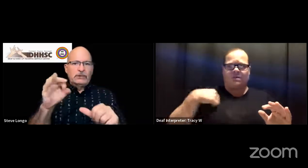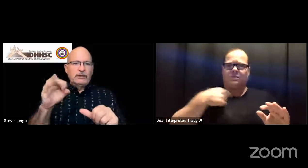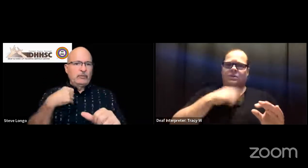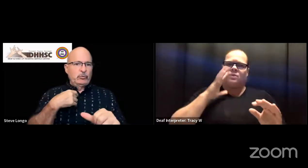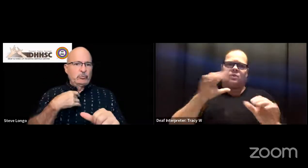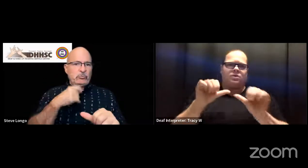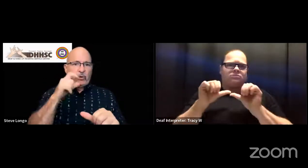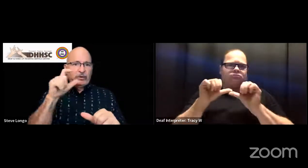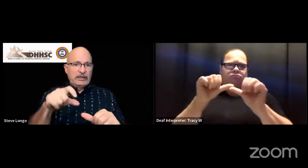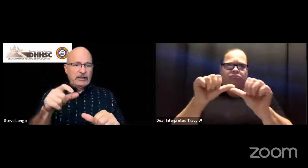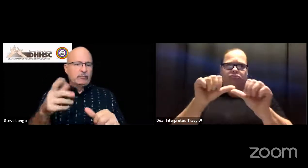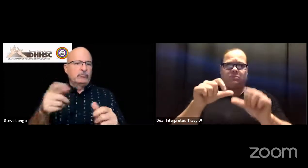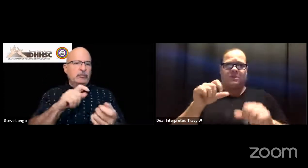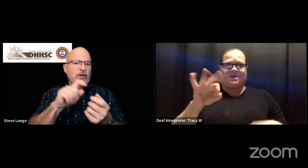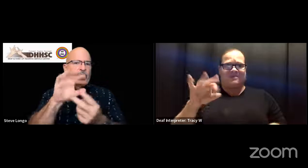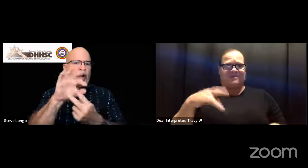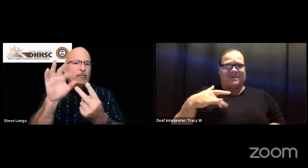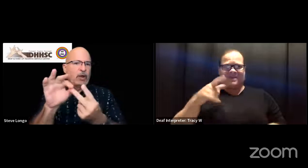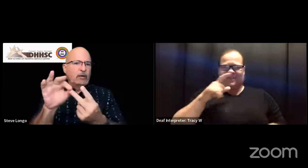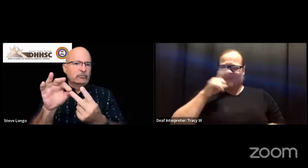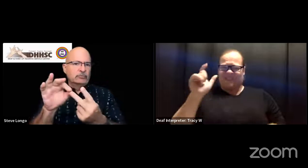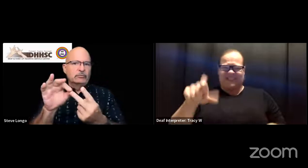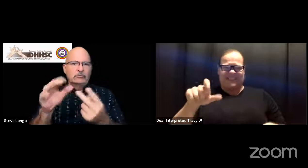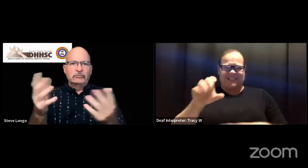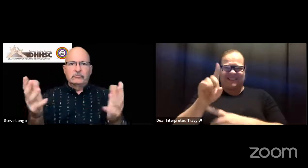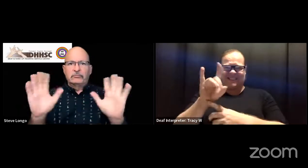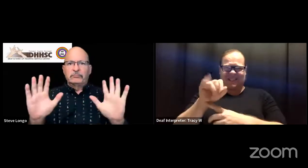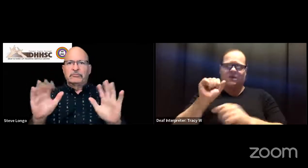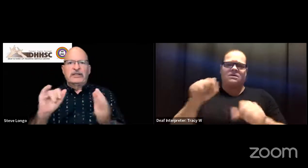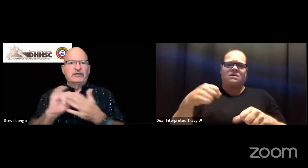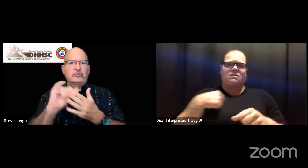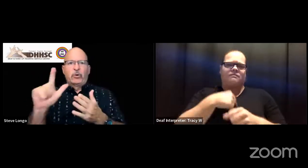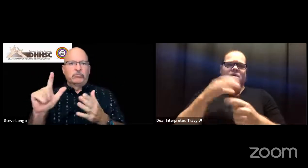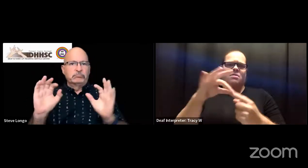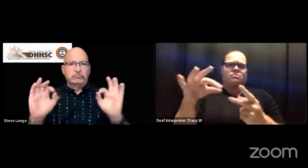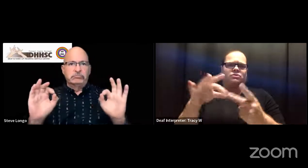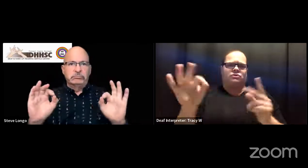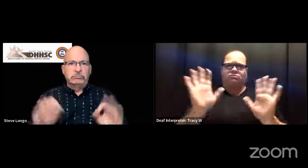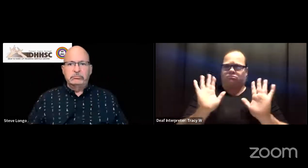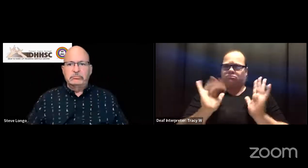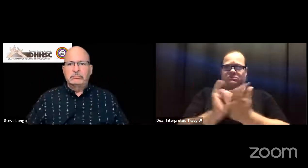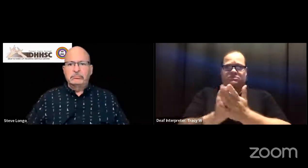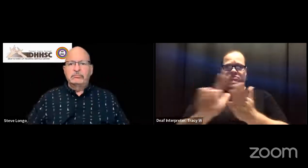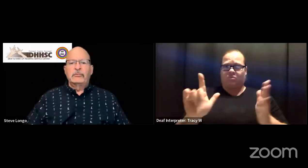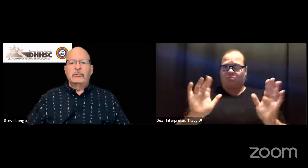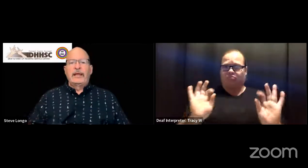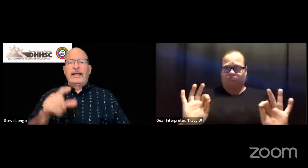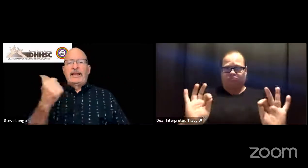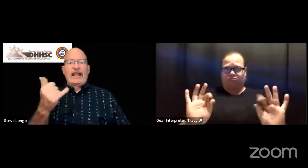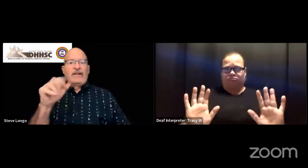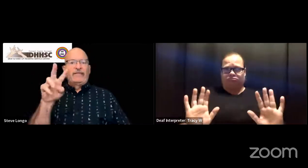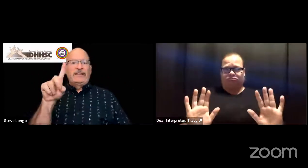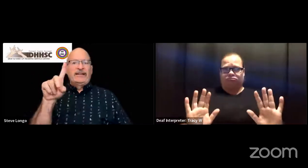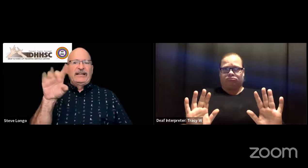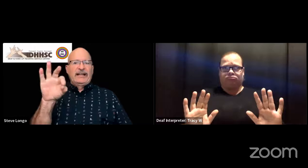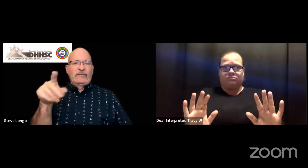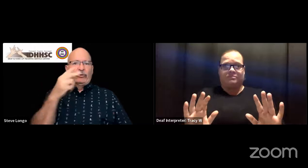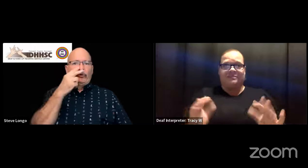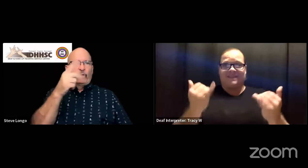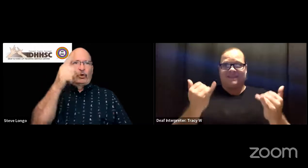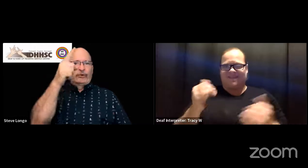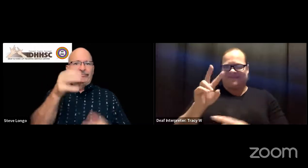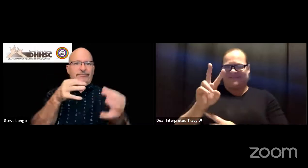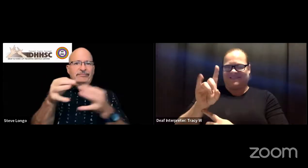If there is a feeling that we need CDIs, we'll continue with that. If not, then we have options.